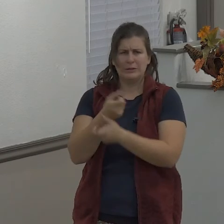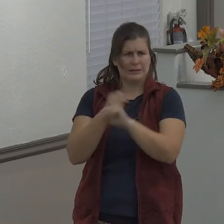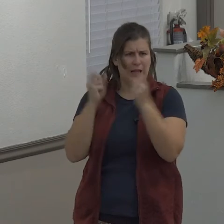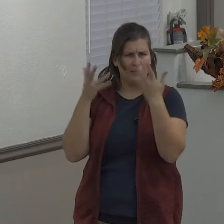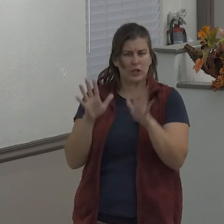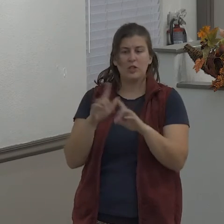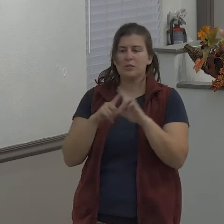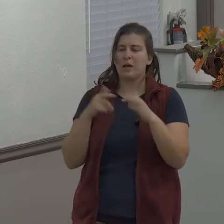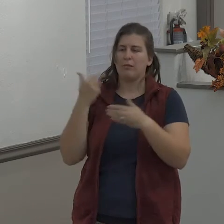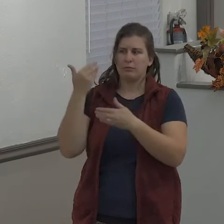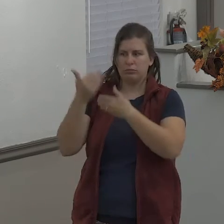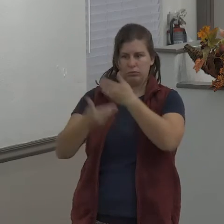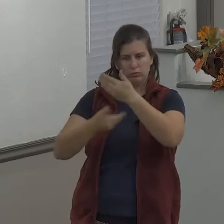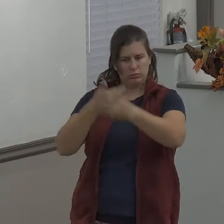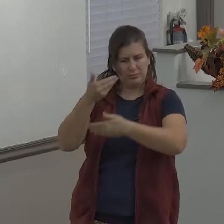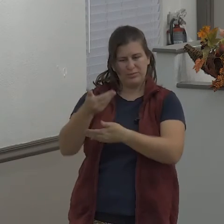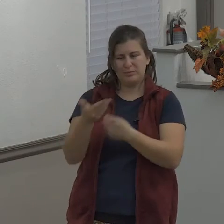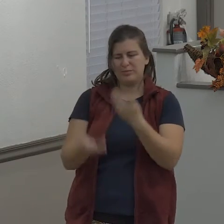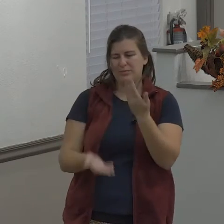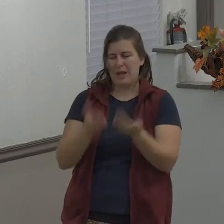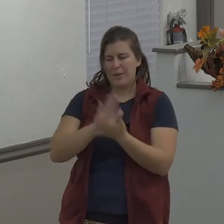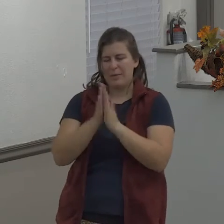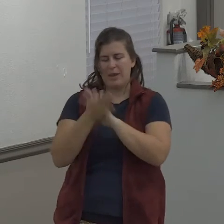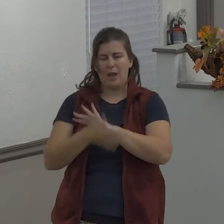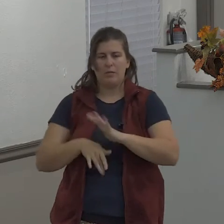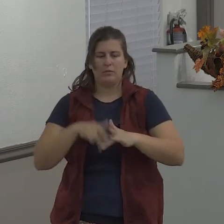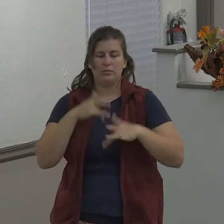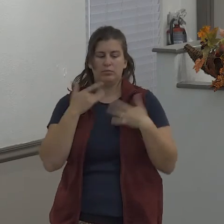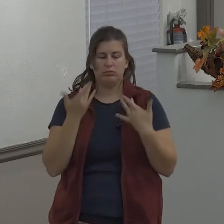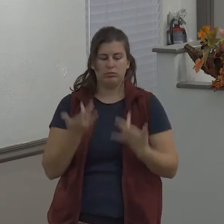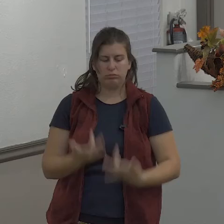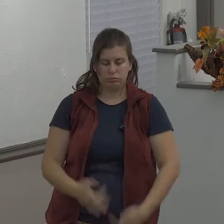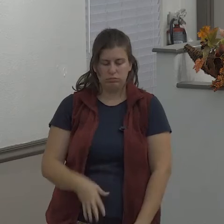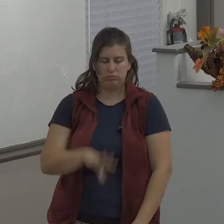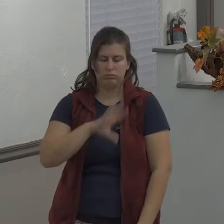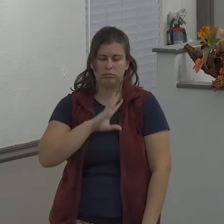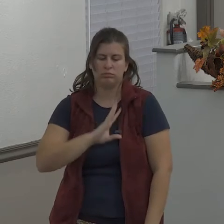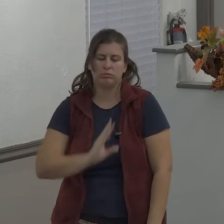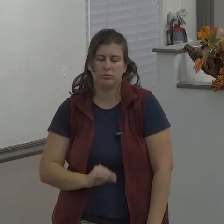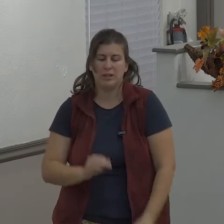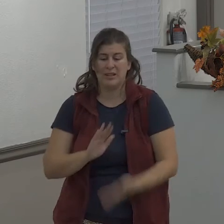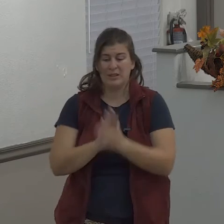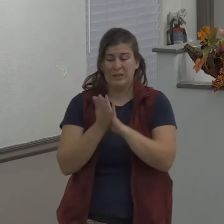Somewhere along the line, maybe he got discouraged. Somewhere along the line, maybe he got fearful.